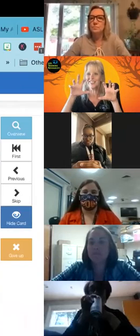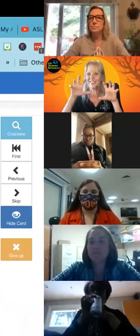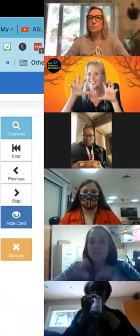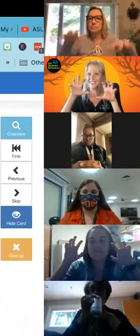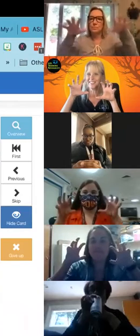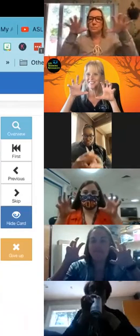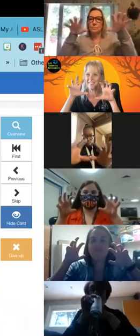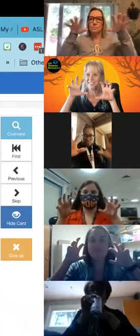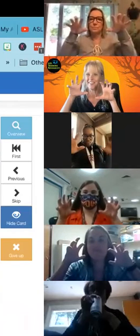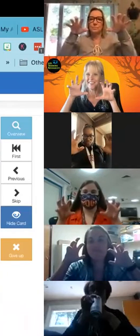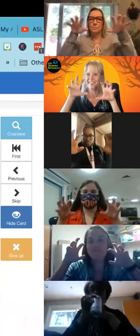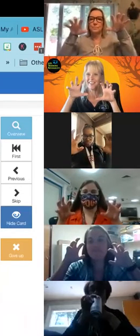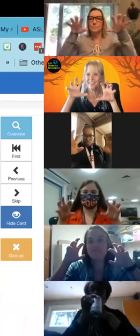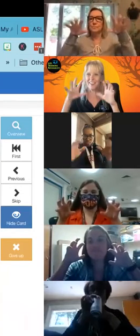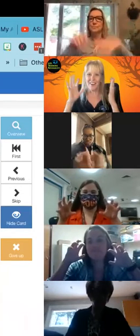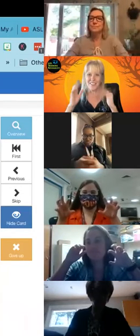Monster.